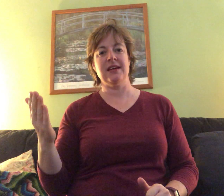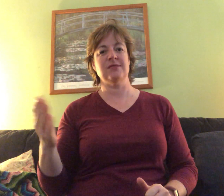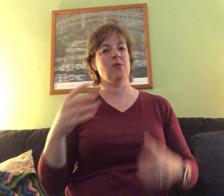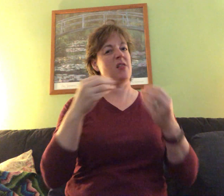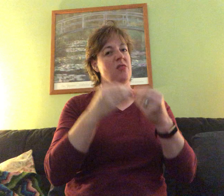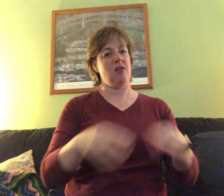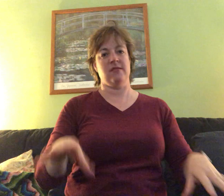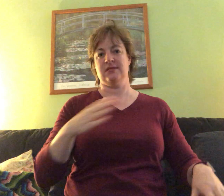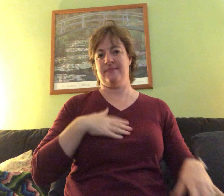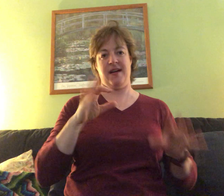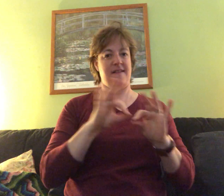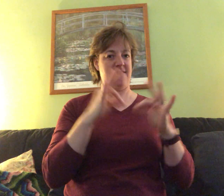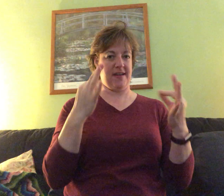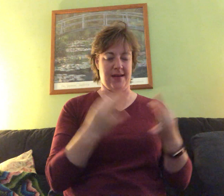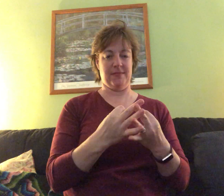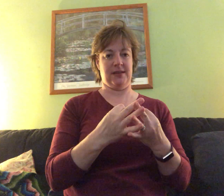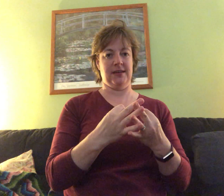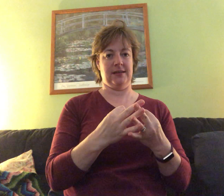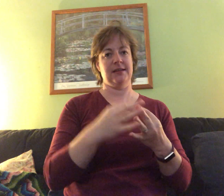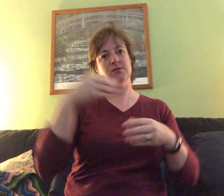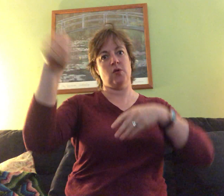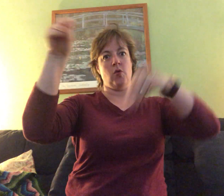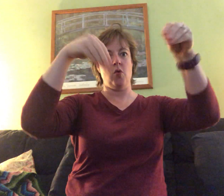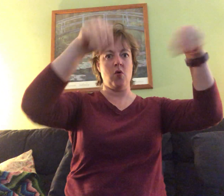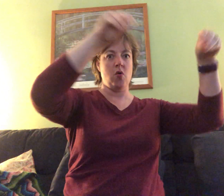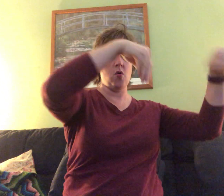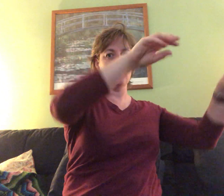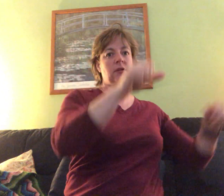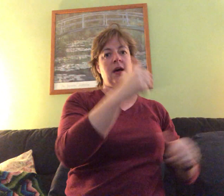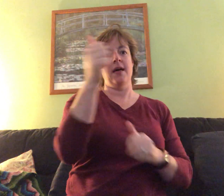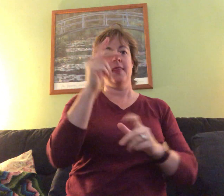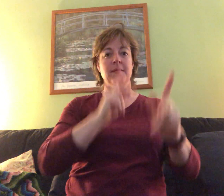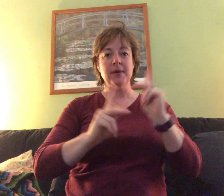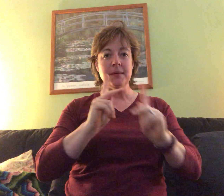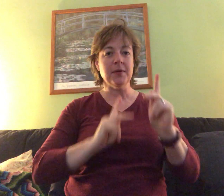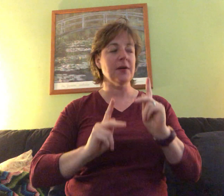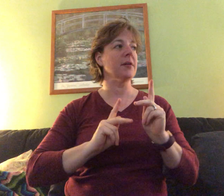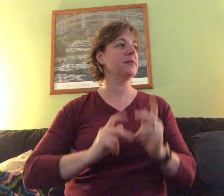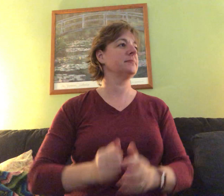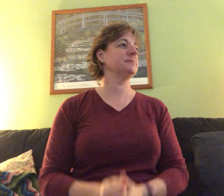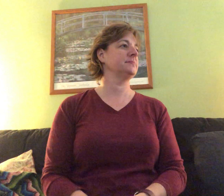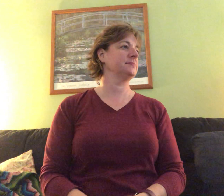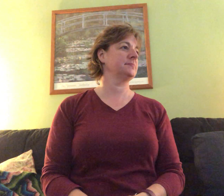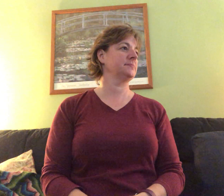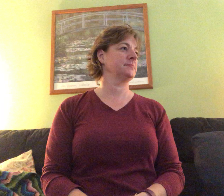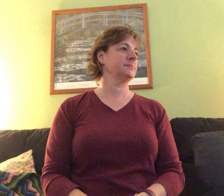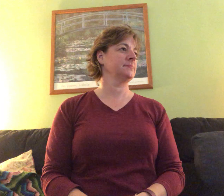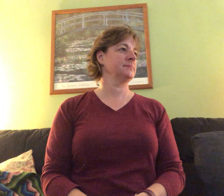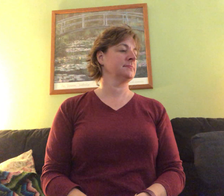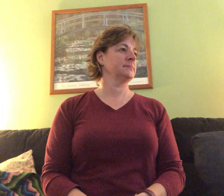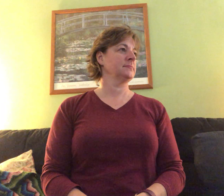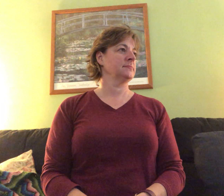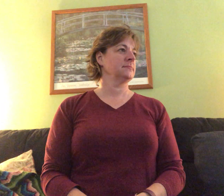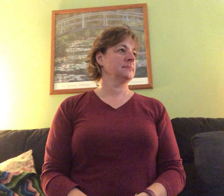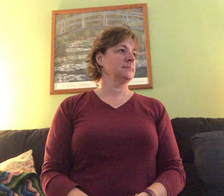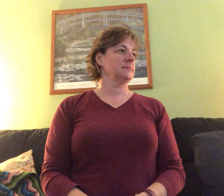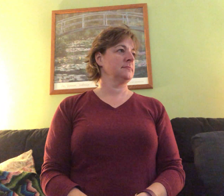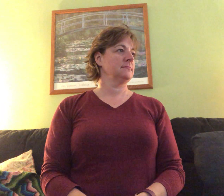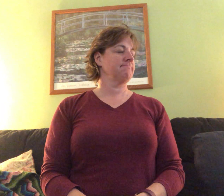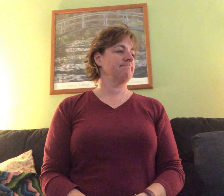There's many things I wish I would have been able to have, like the old monk's bench, which was in fact a bench which